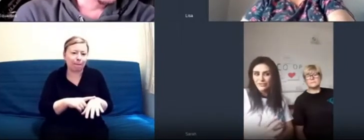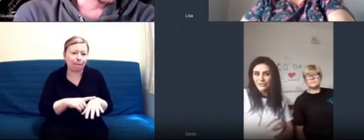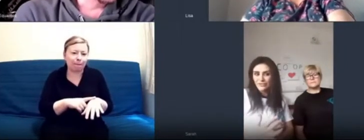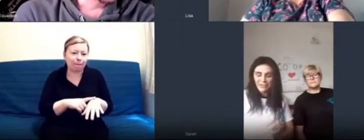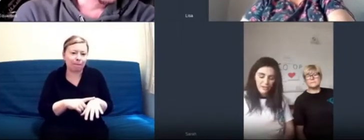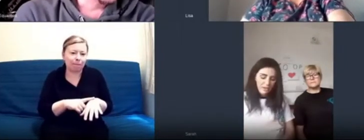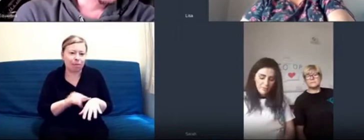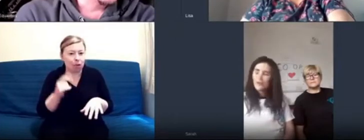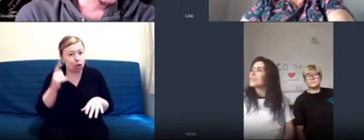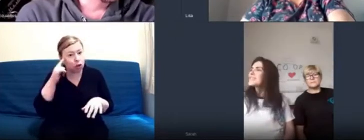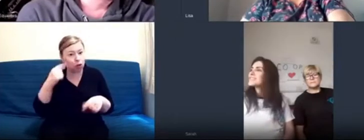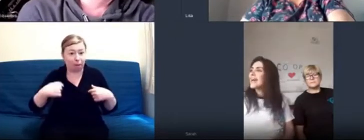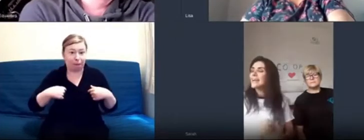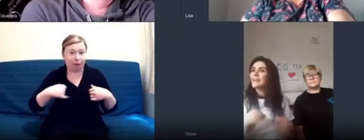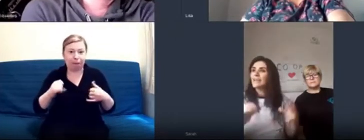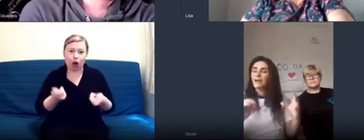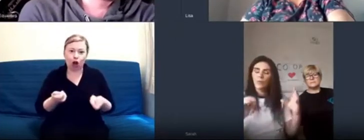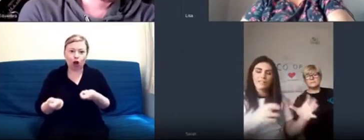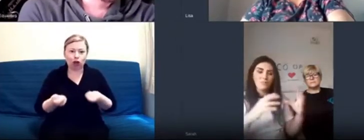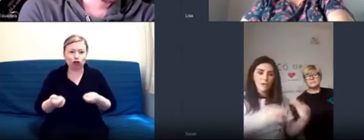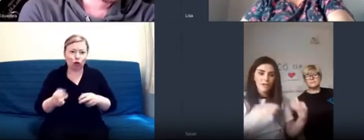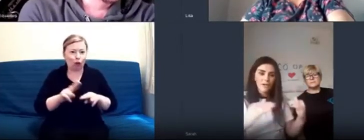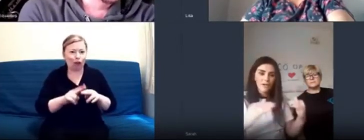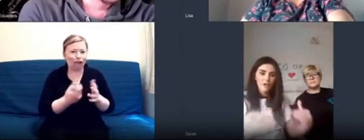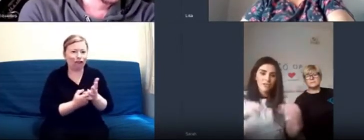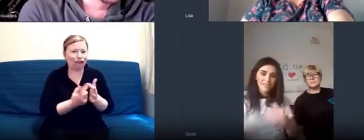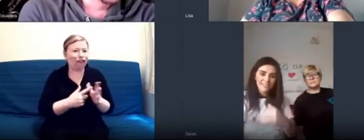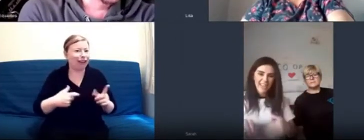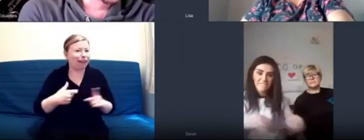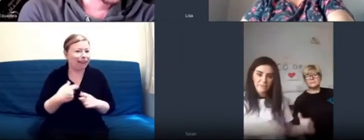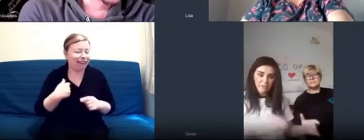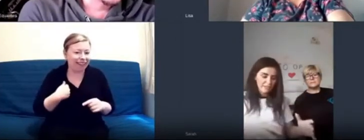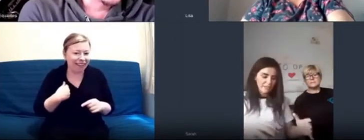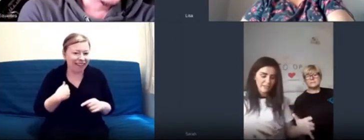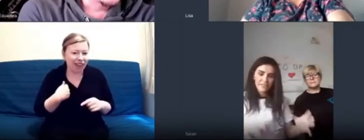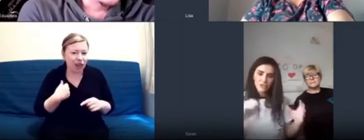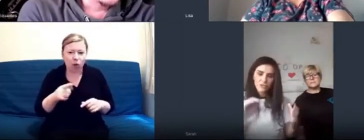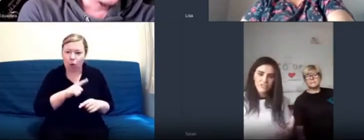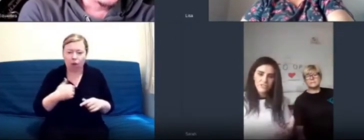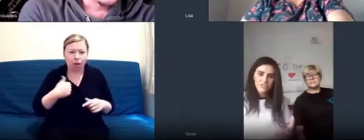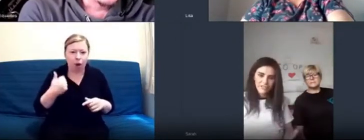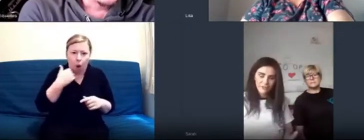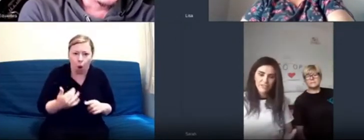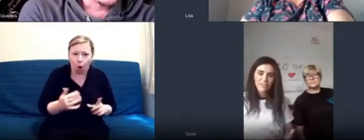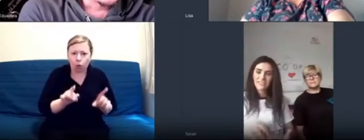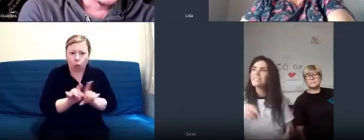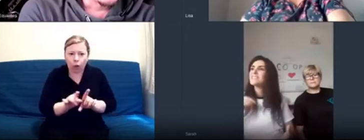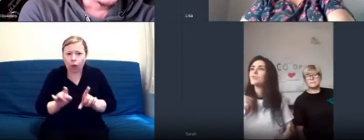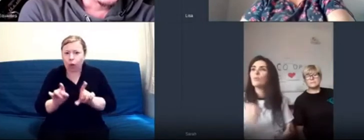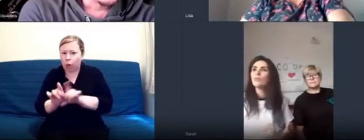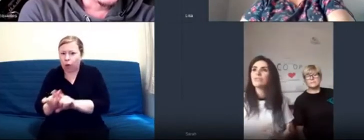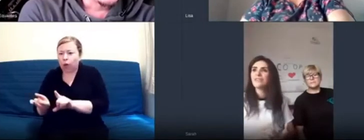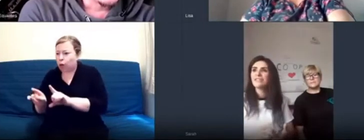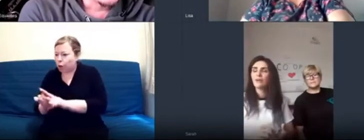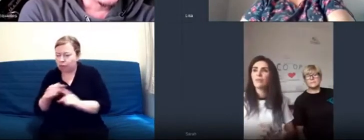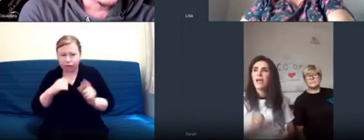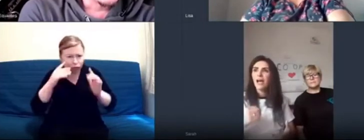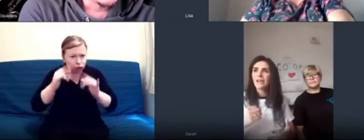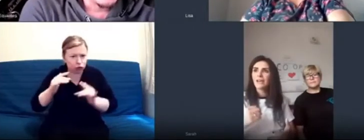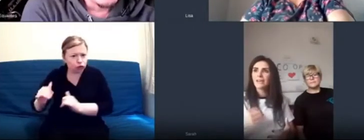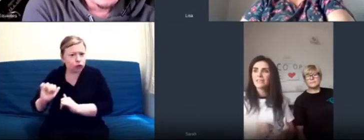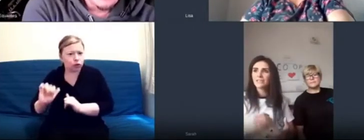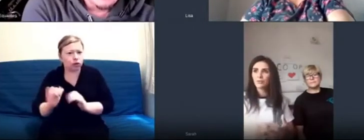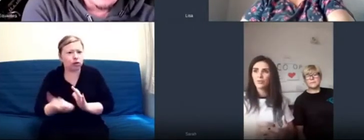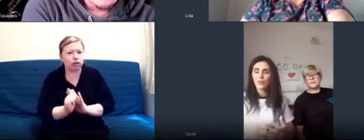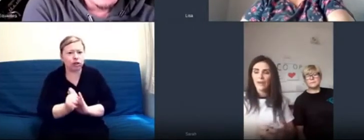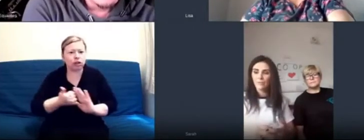I was a bit of a control freak, because I wanted to work alongside everybody. I needed to know their skill sets. I needed to know what motivated